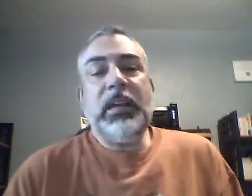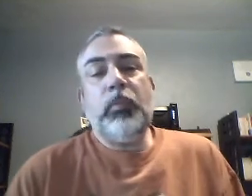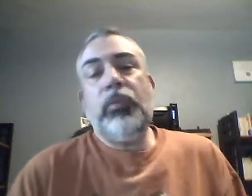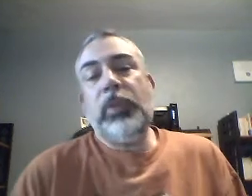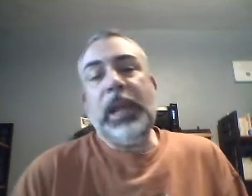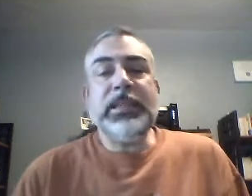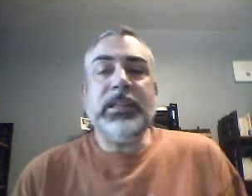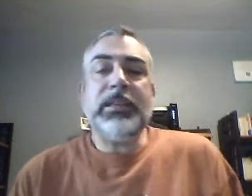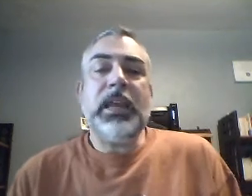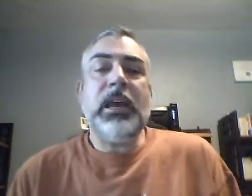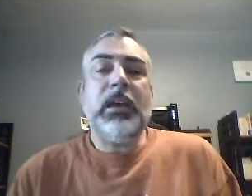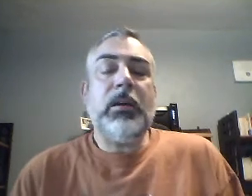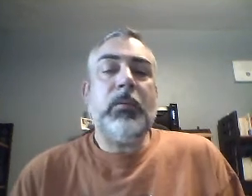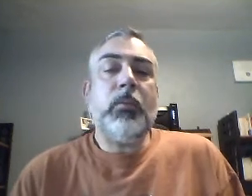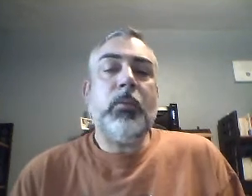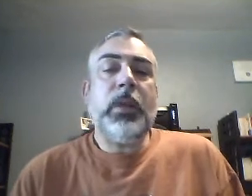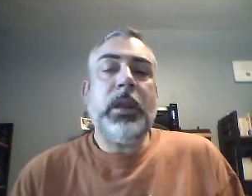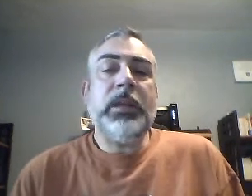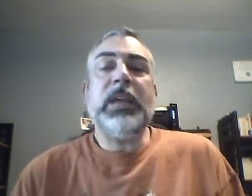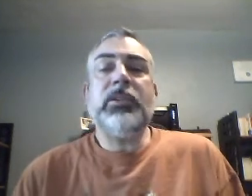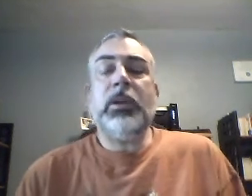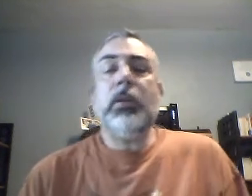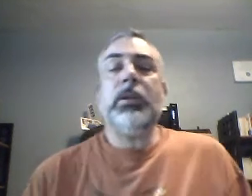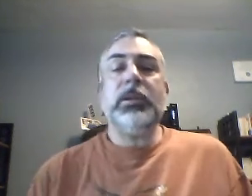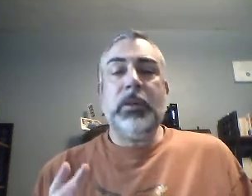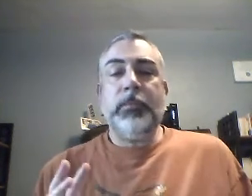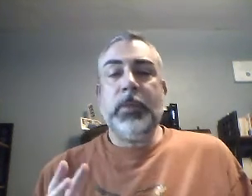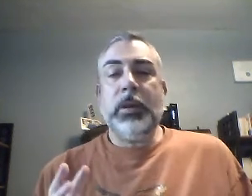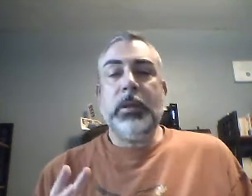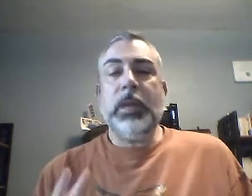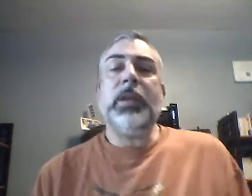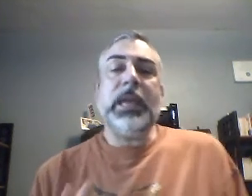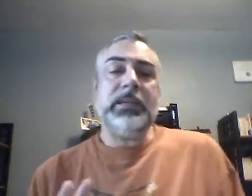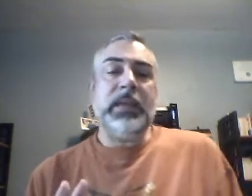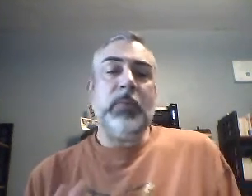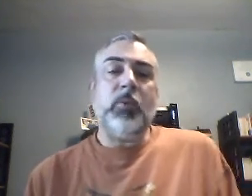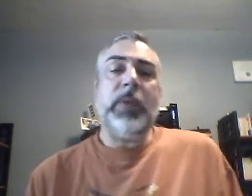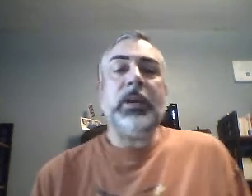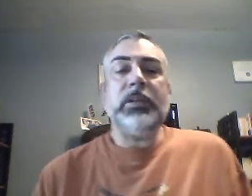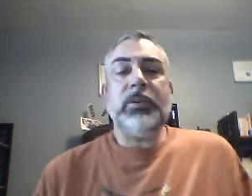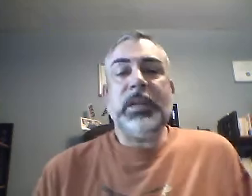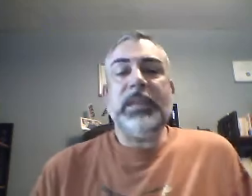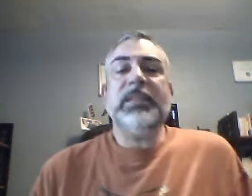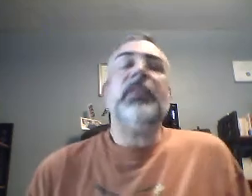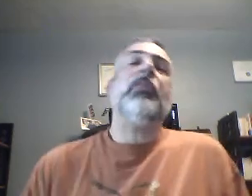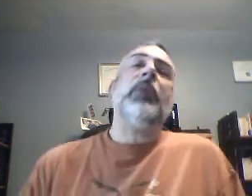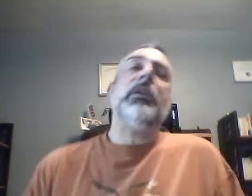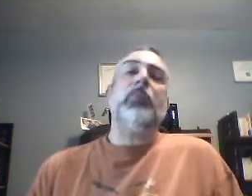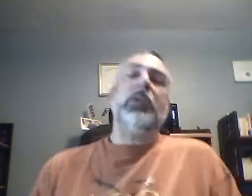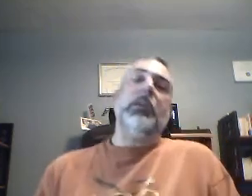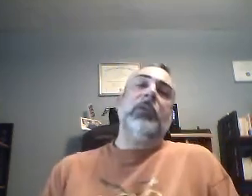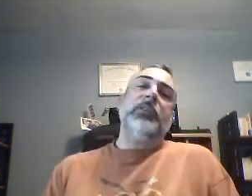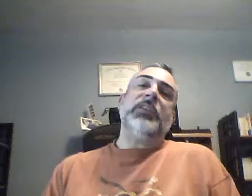in place, this indication, labeling as an abnormality until 1973, when the American